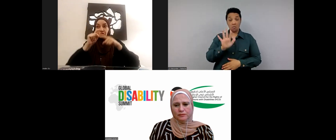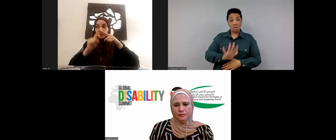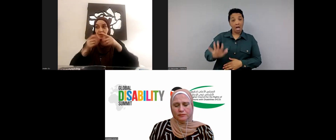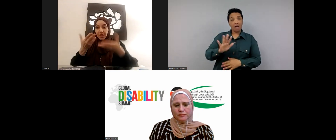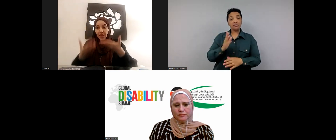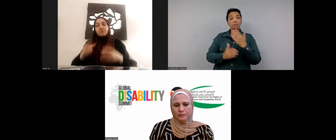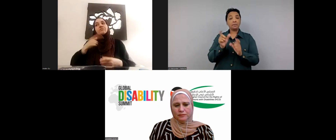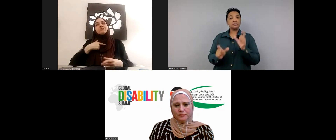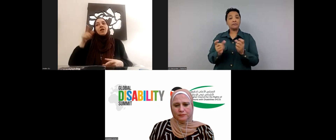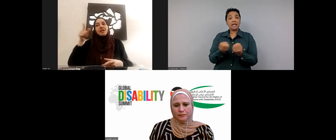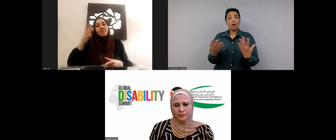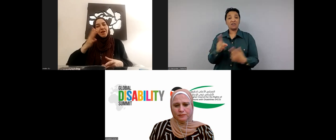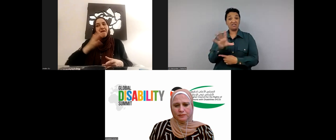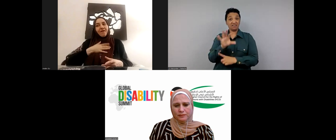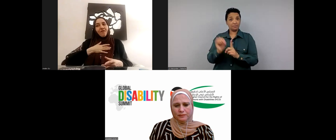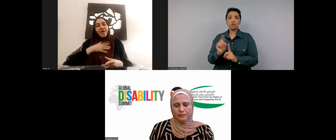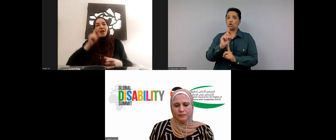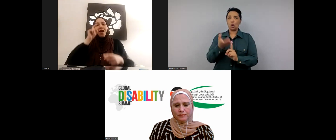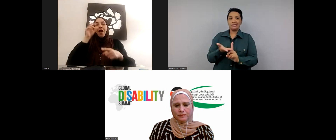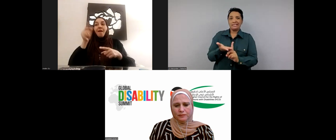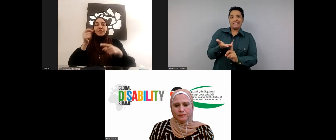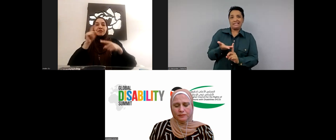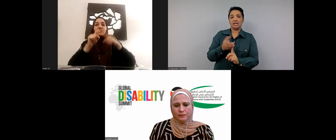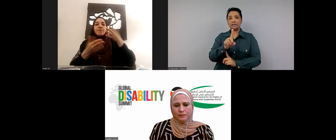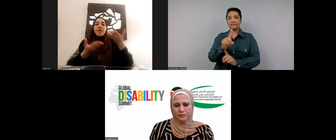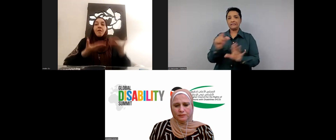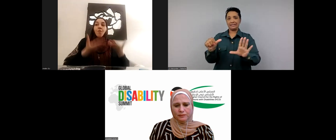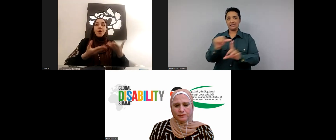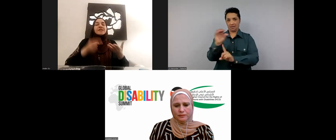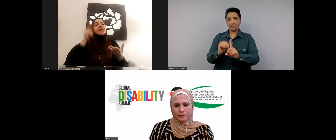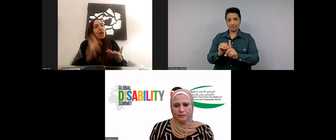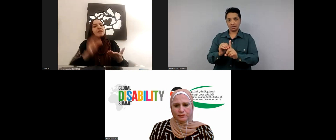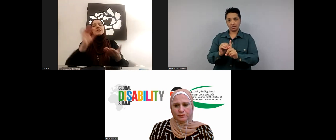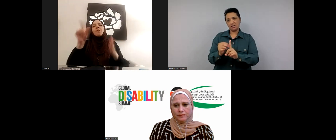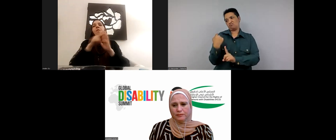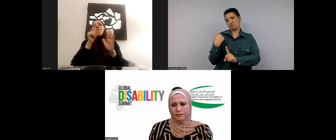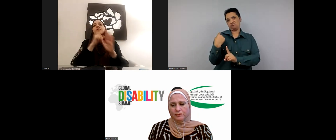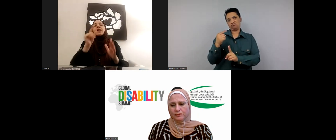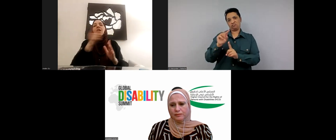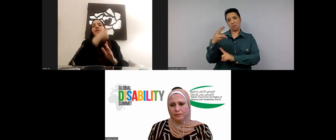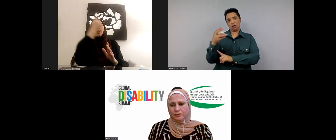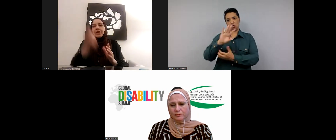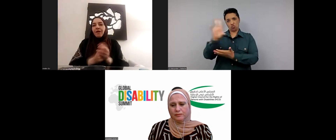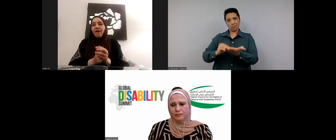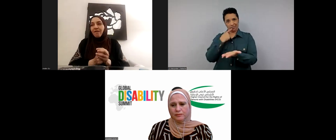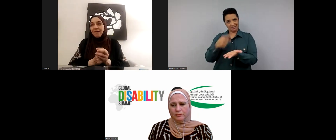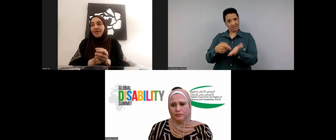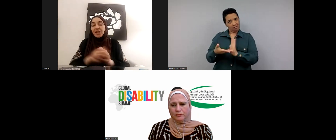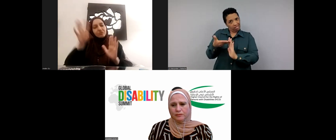16%, according to the last updates. But again, I mean, it's not quite or widely